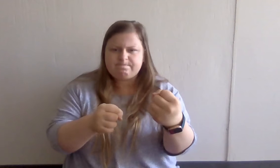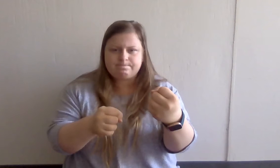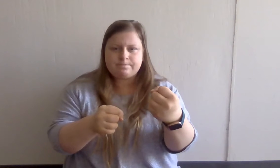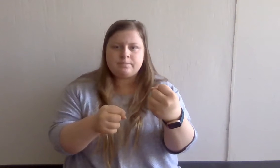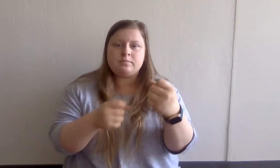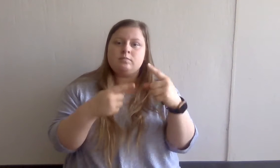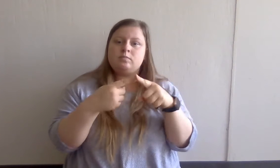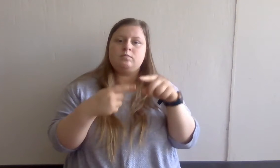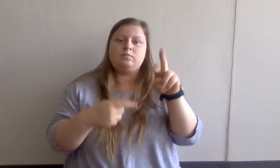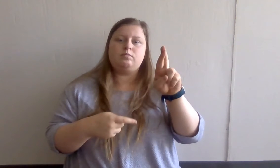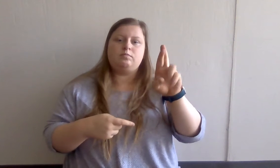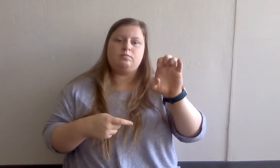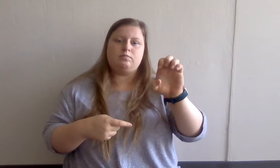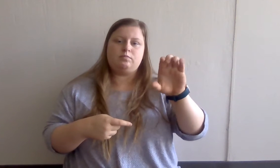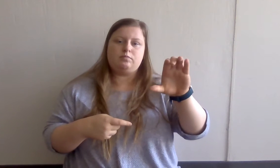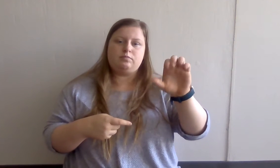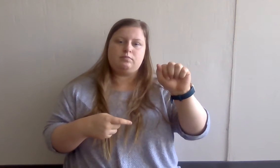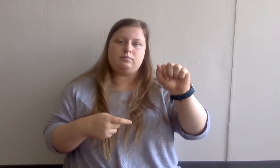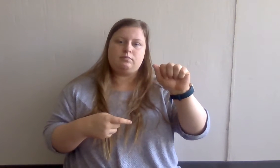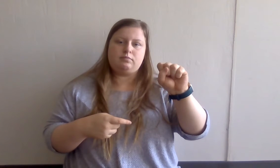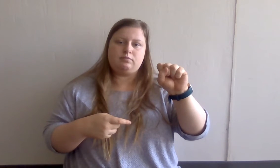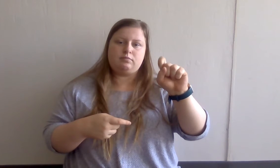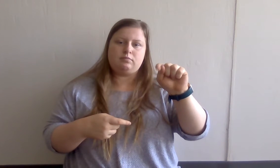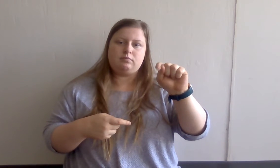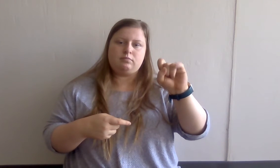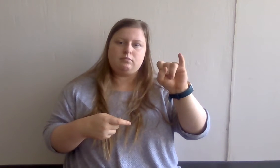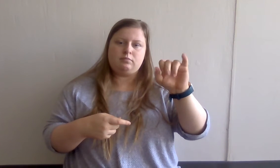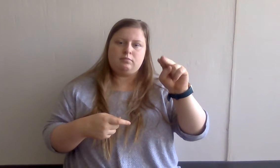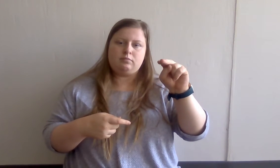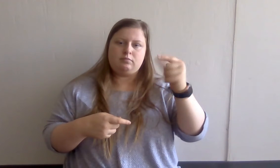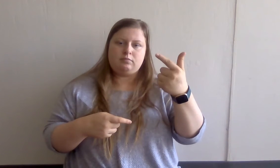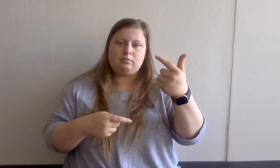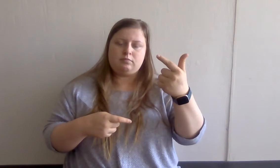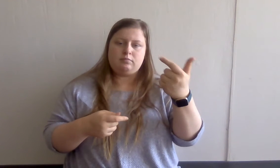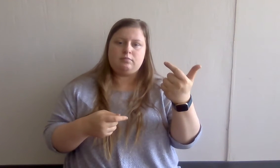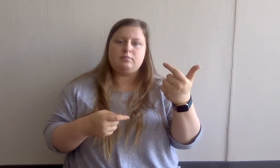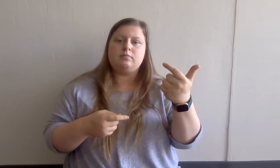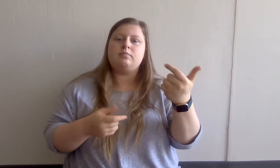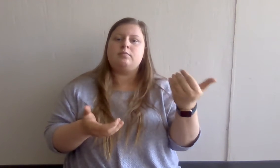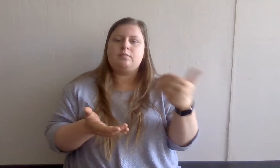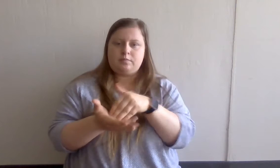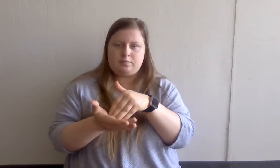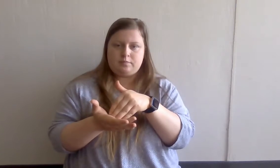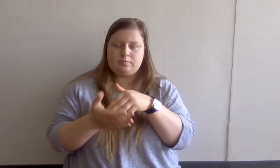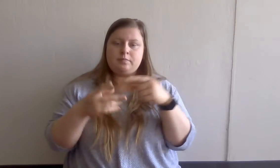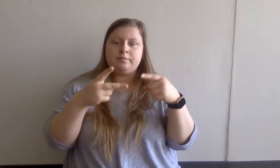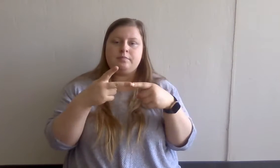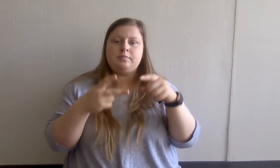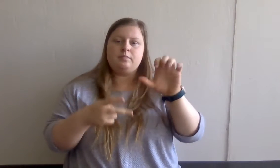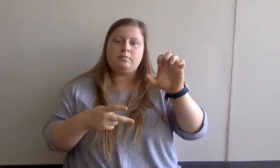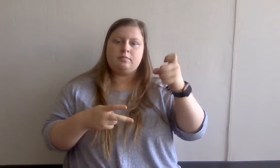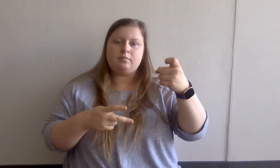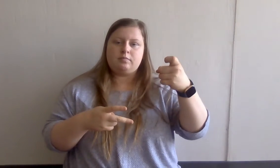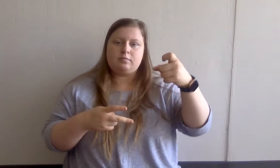development by using 2 strategies called recasting, which I'll use this sign,